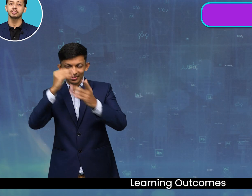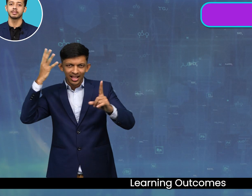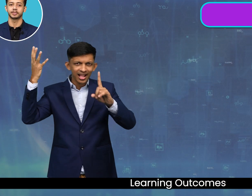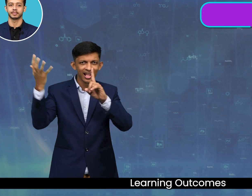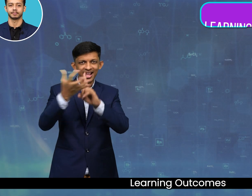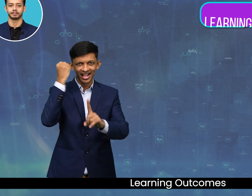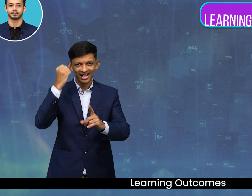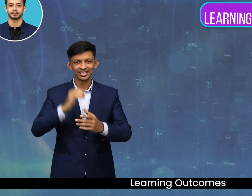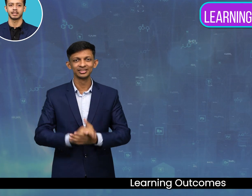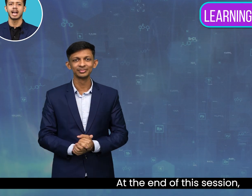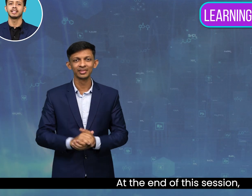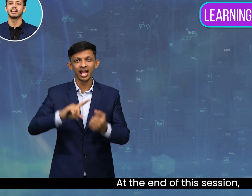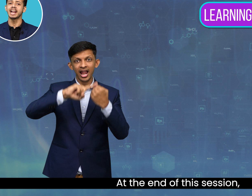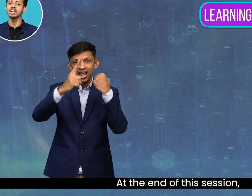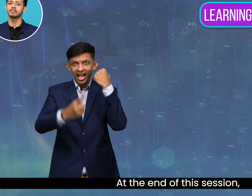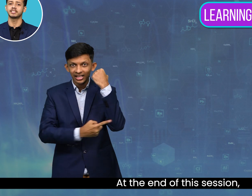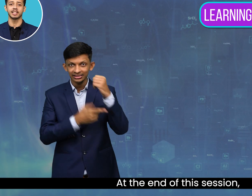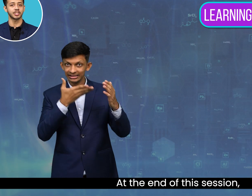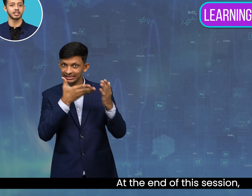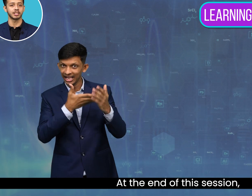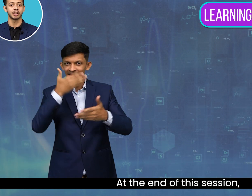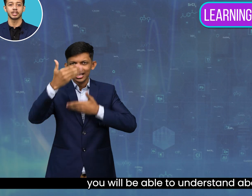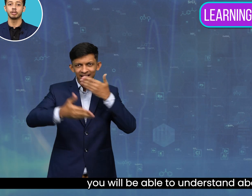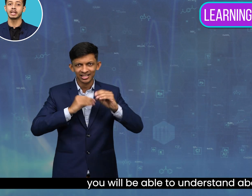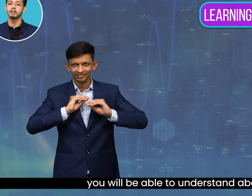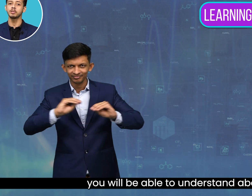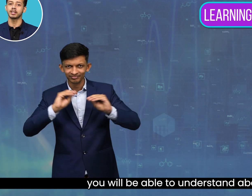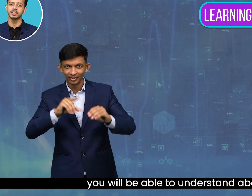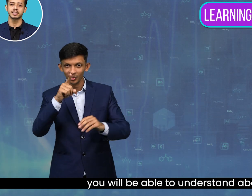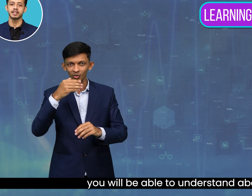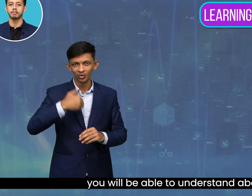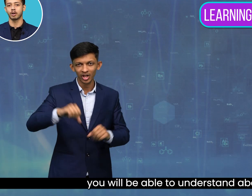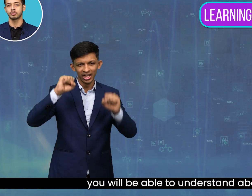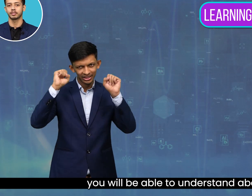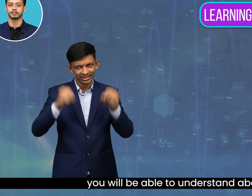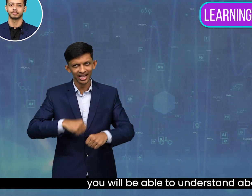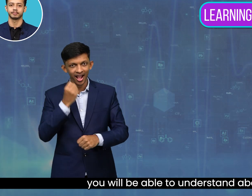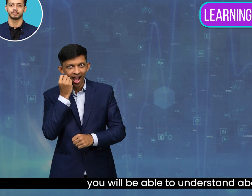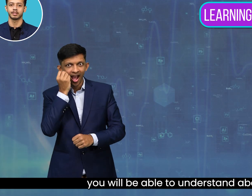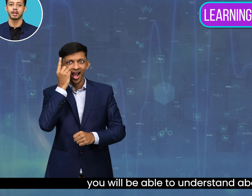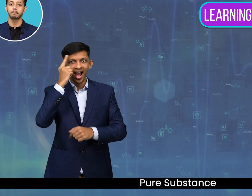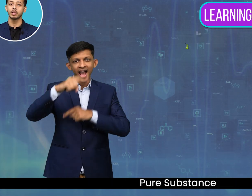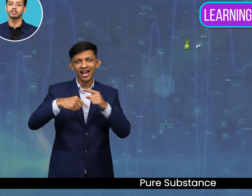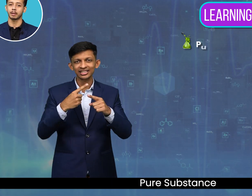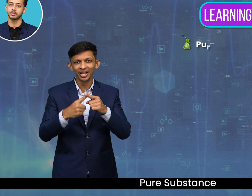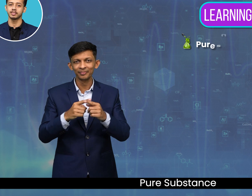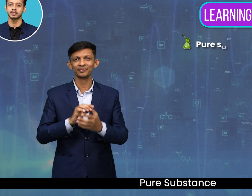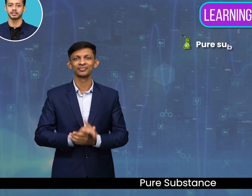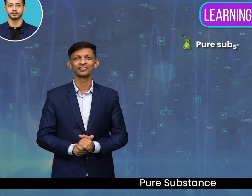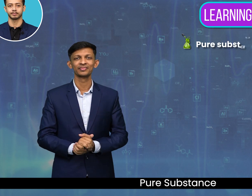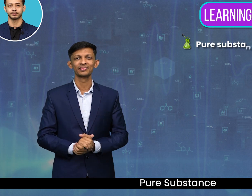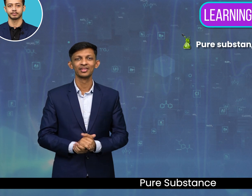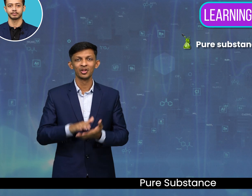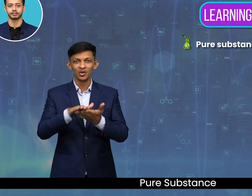Learning outcomes. At the end of this session, you will be able to understand about pure